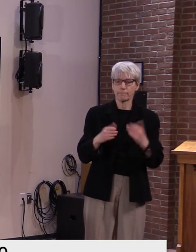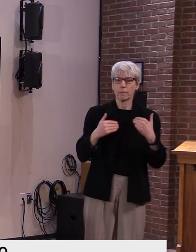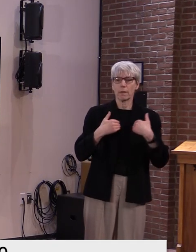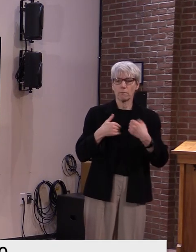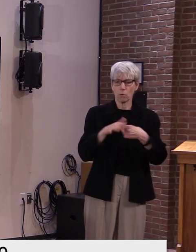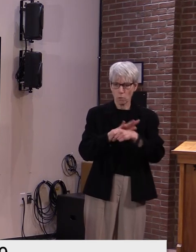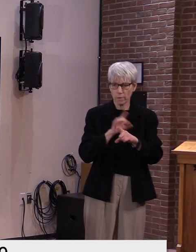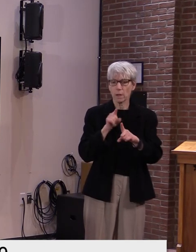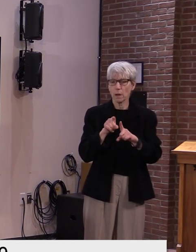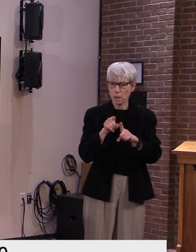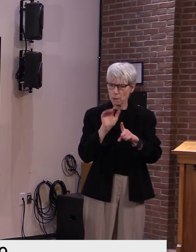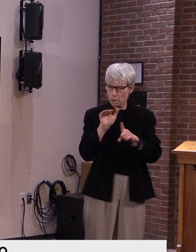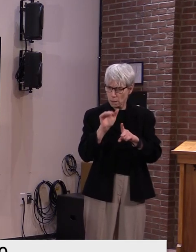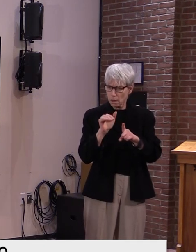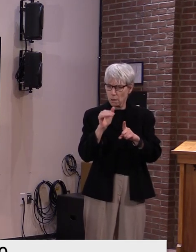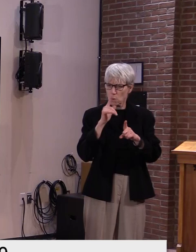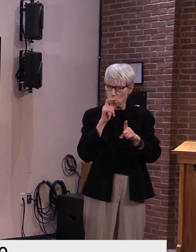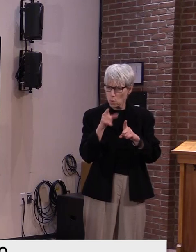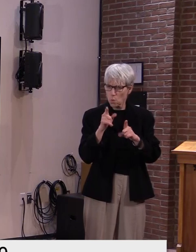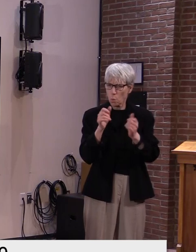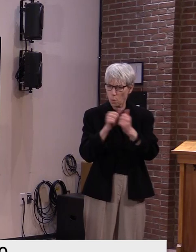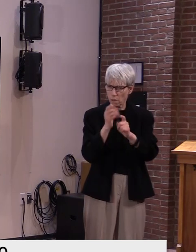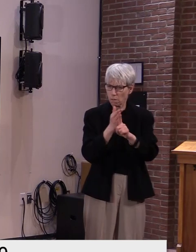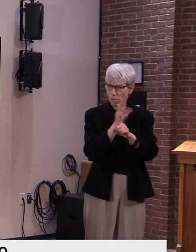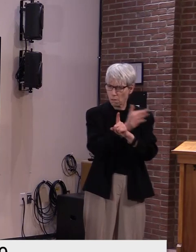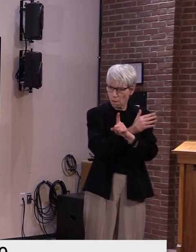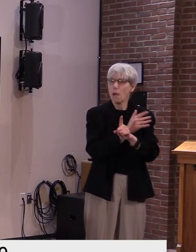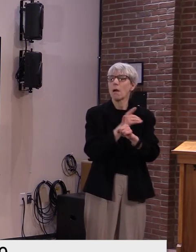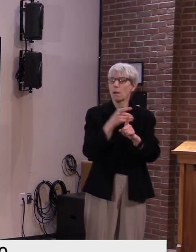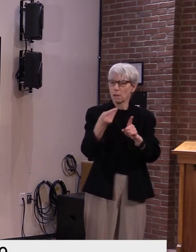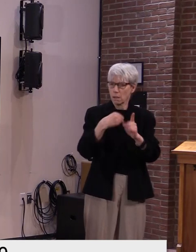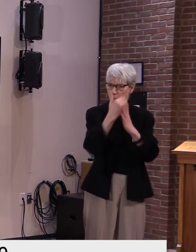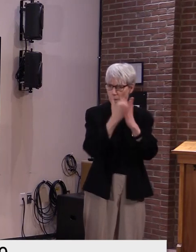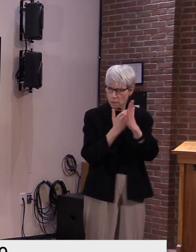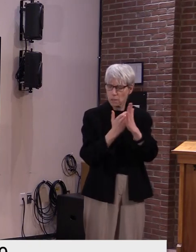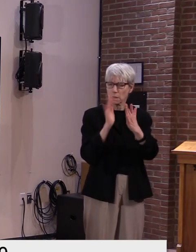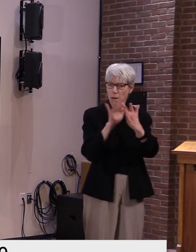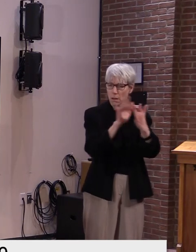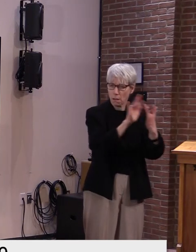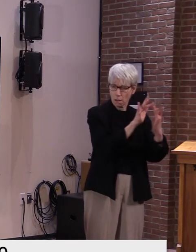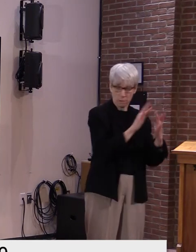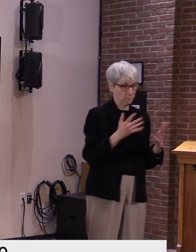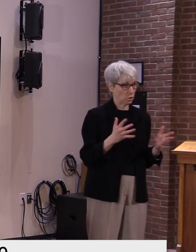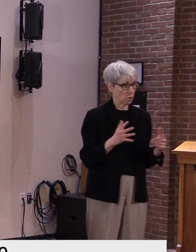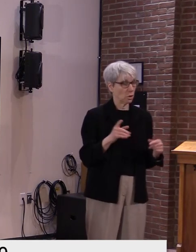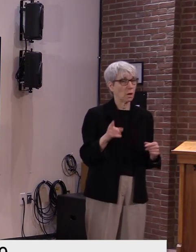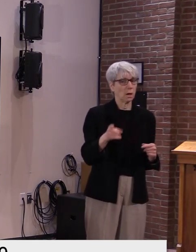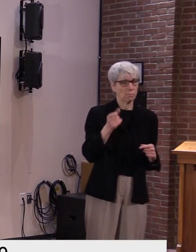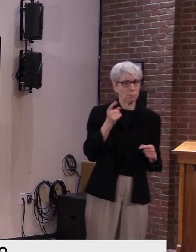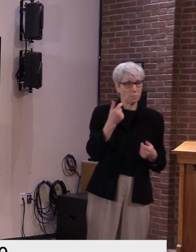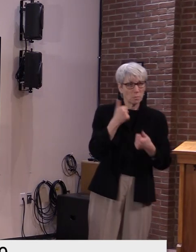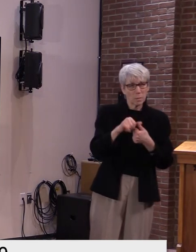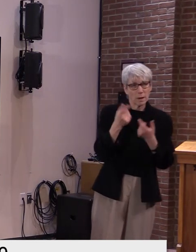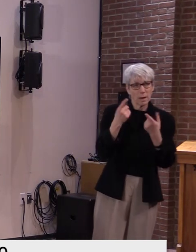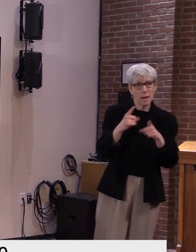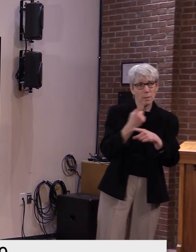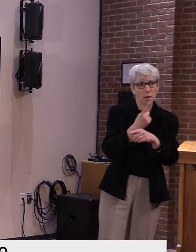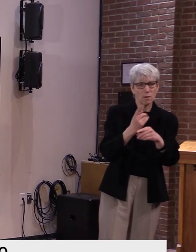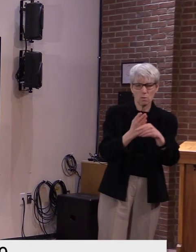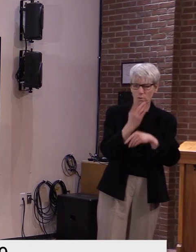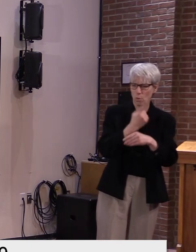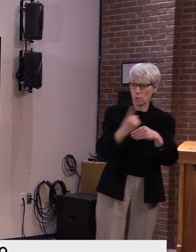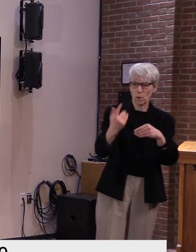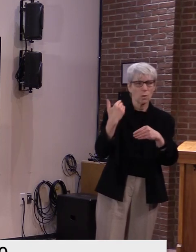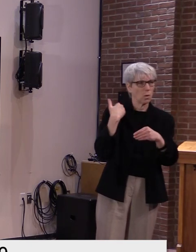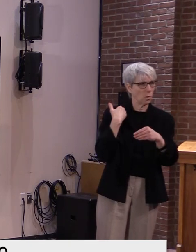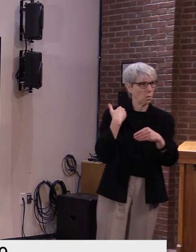to do that? You know, that's already well over a week or more old already. So I don't know